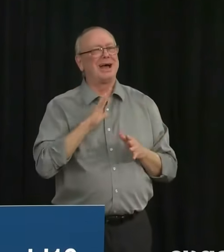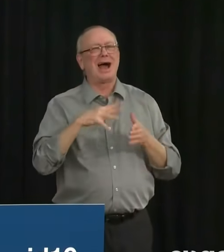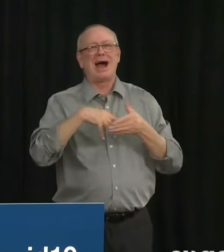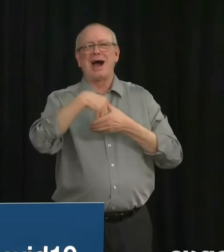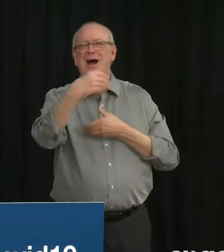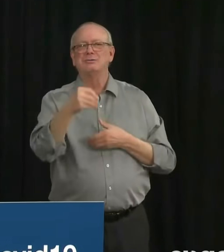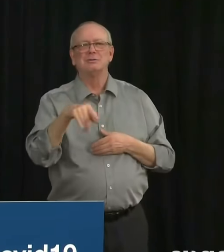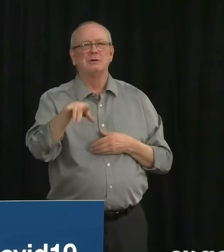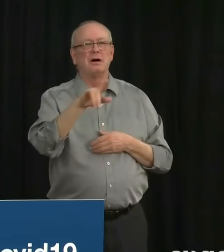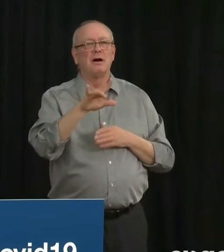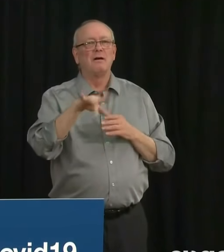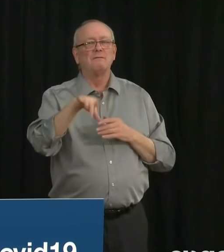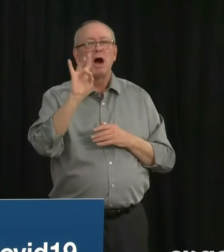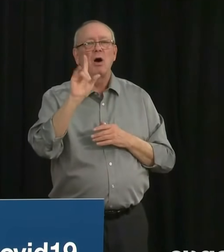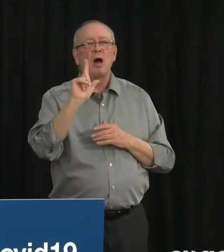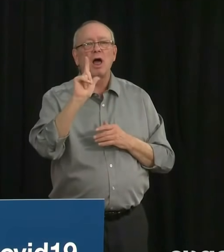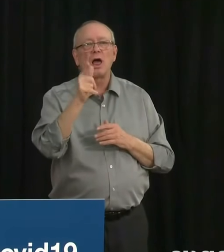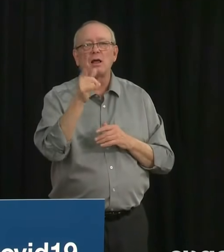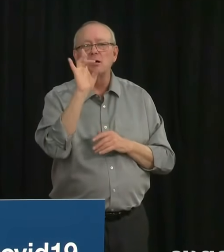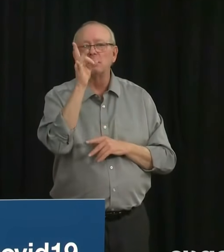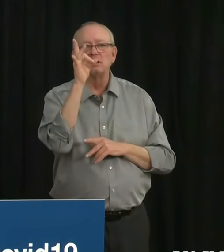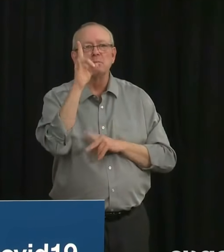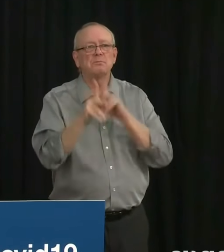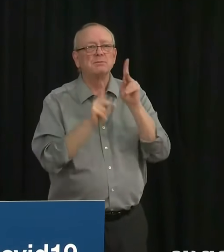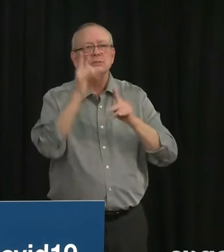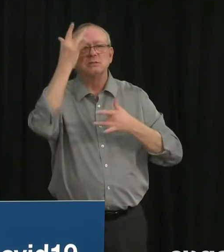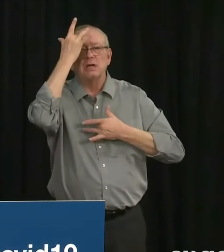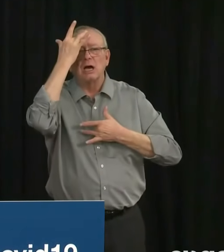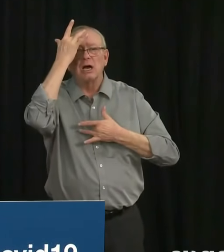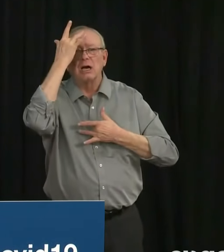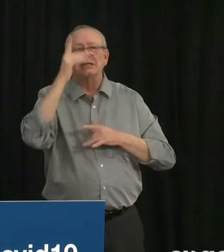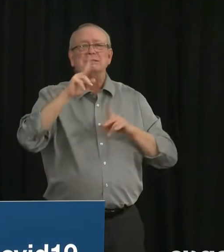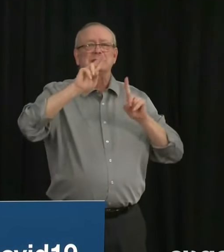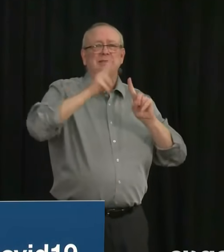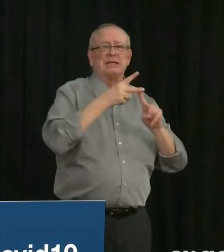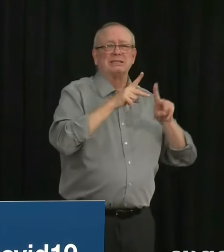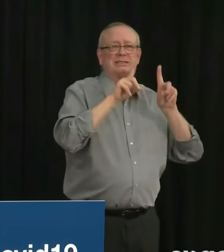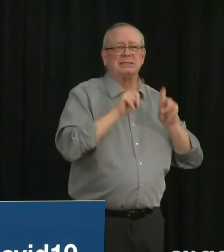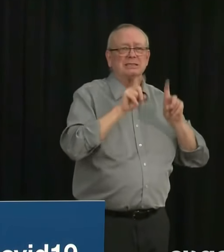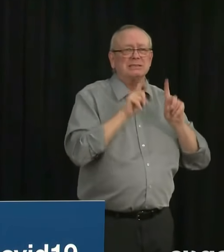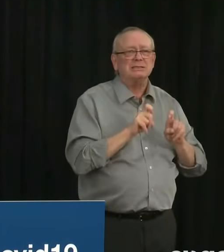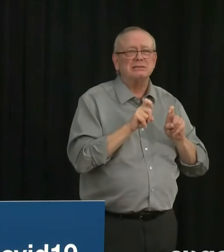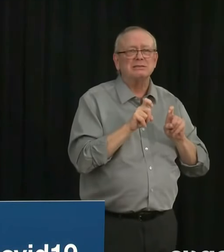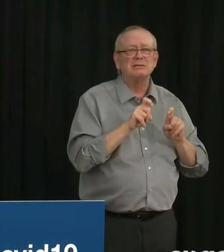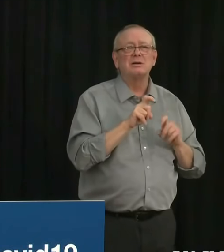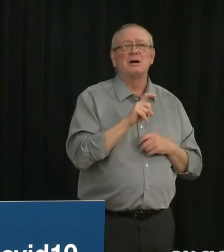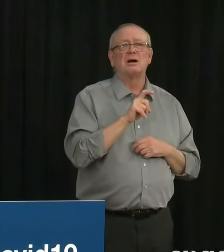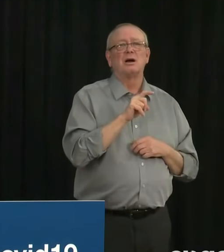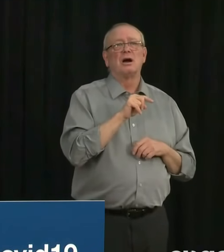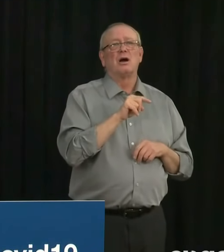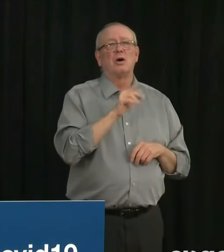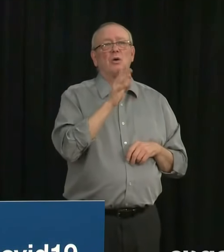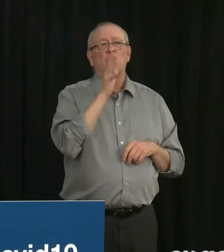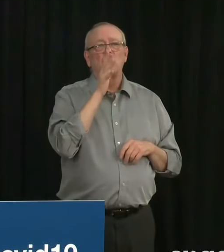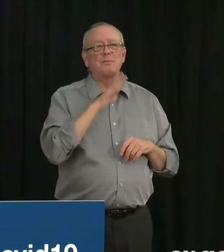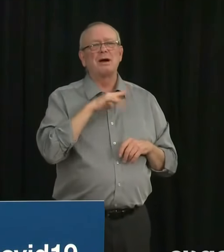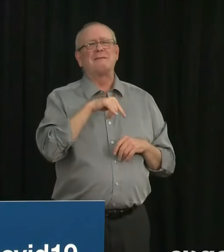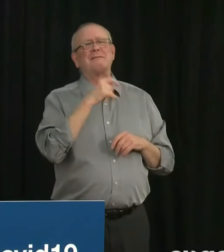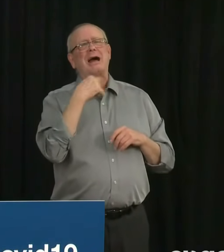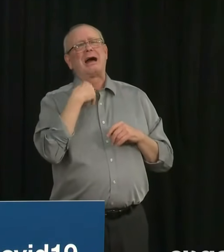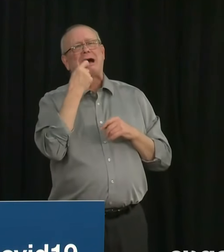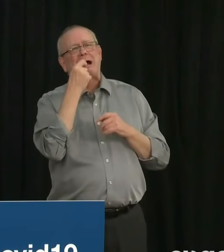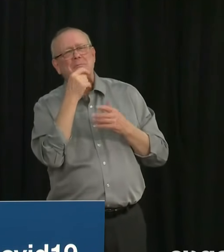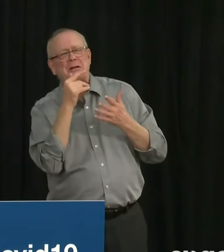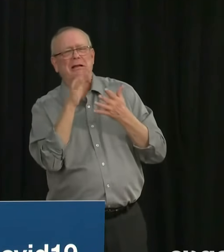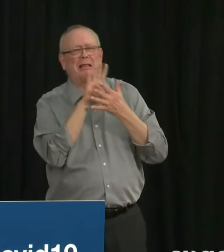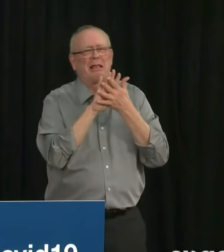was tested a second time, the result was indeterminate. How confident are you in the airport rapid testing program, and do you believe people returning from